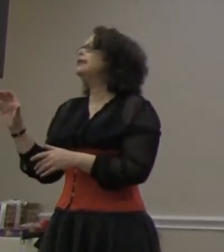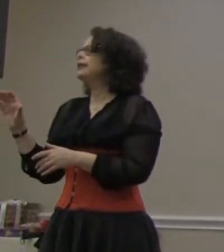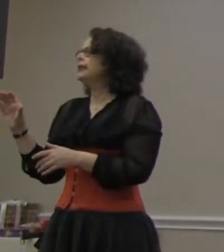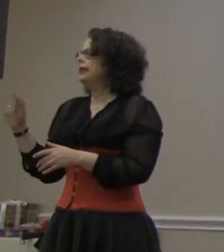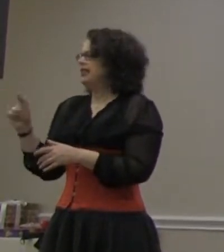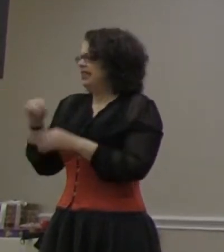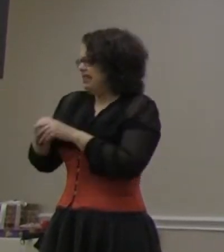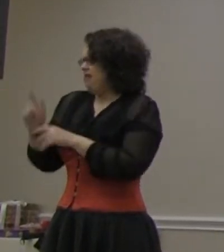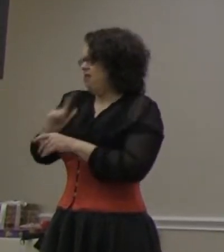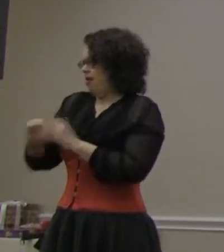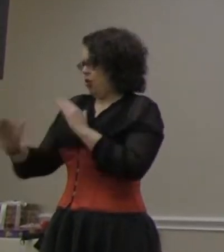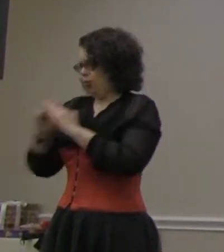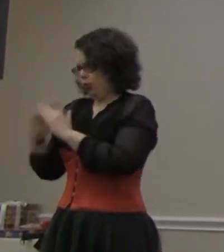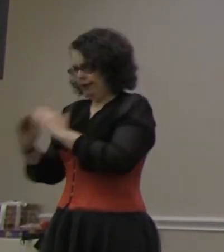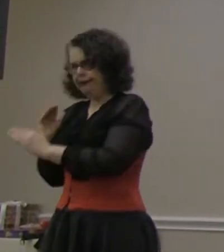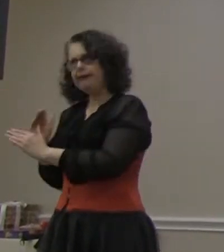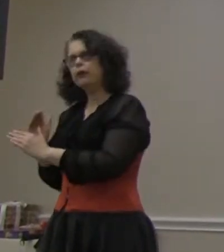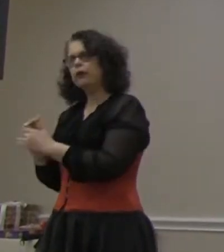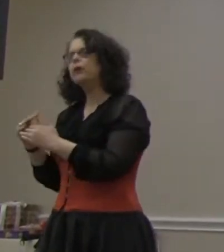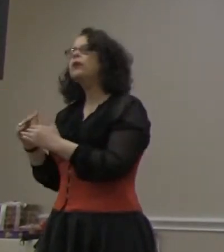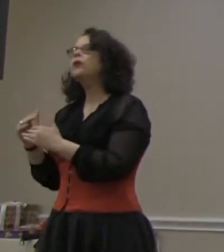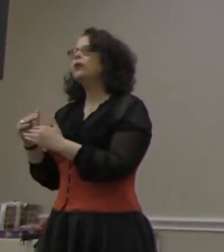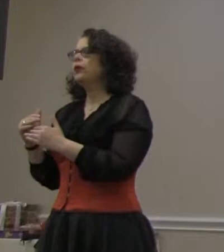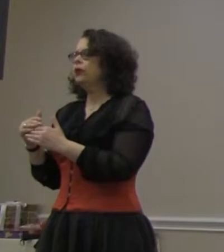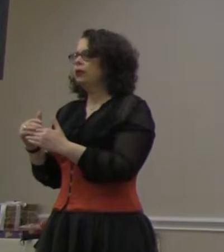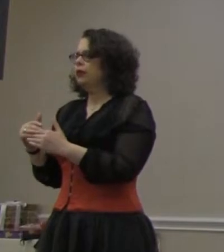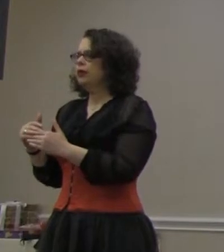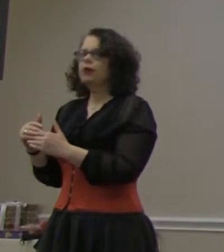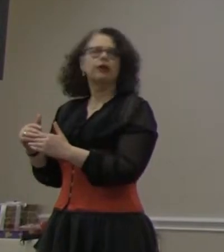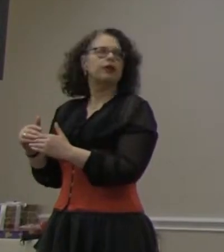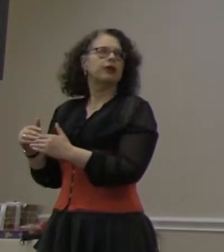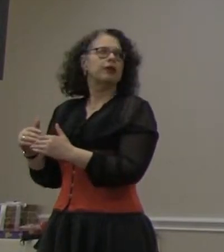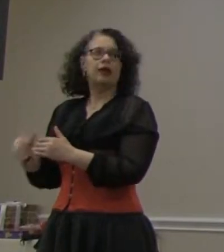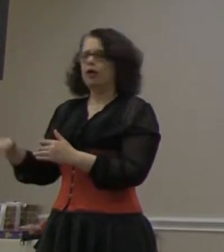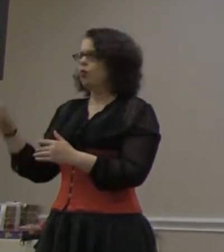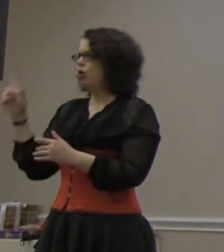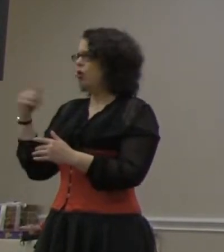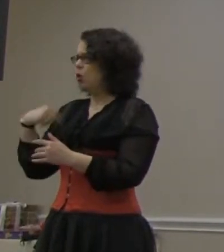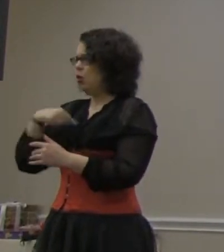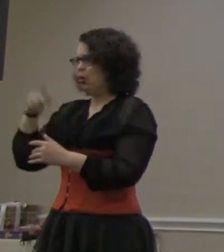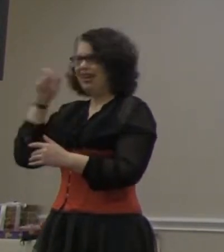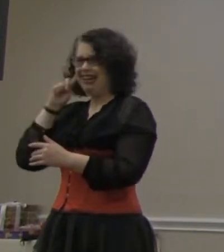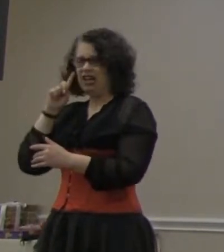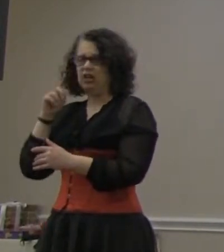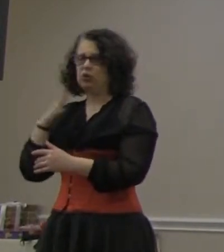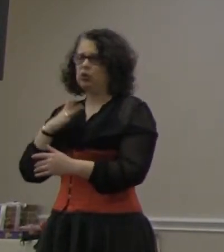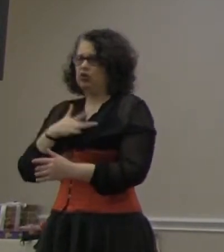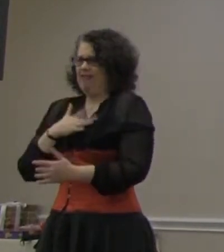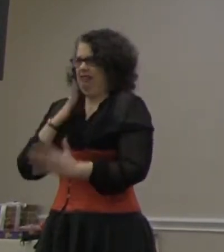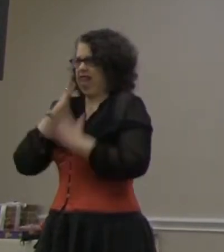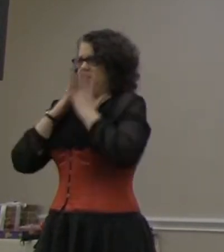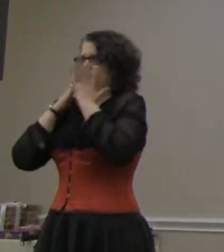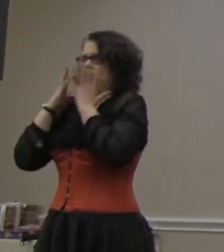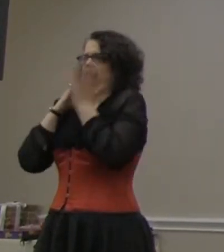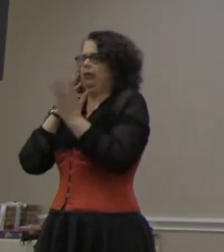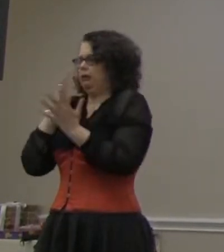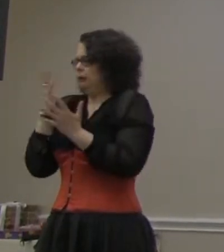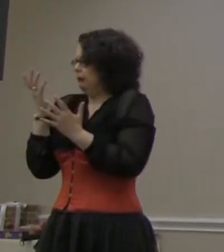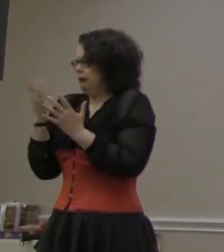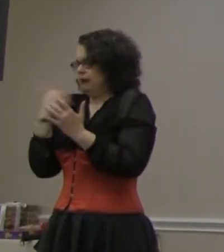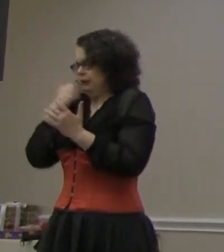the leather community. And what we hear should make all of us feel a sense of shame at times.